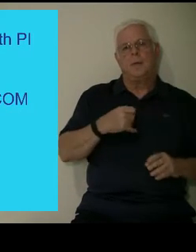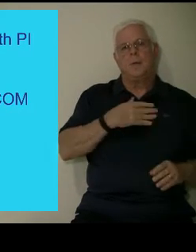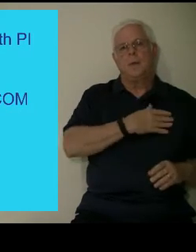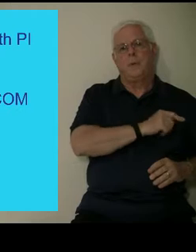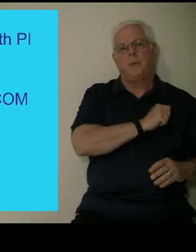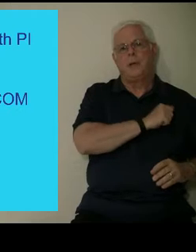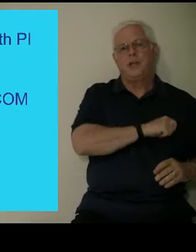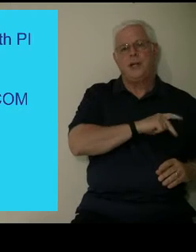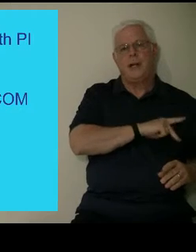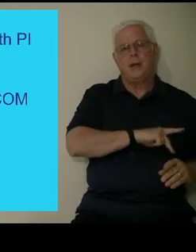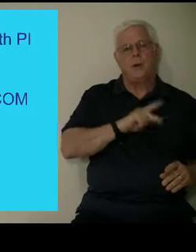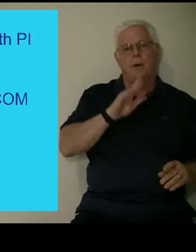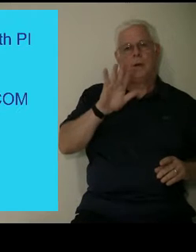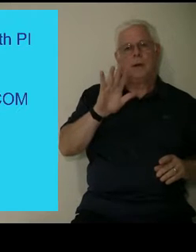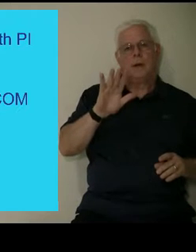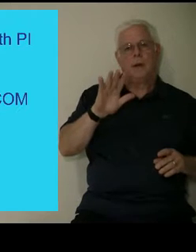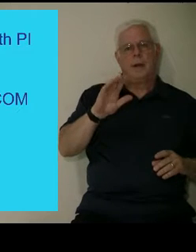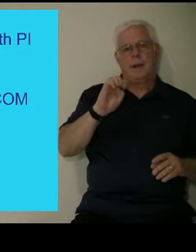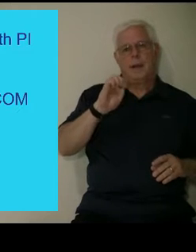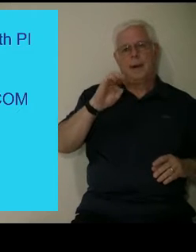would appreciate your email